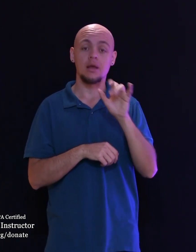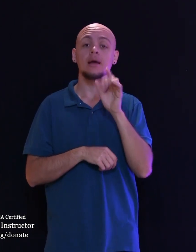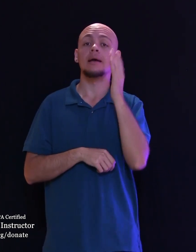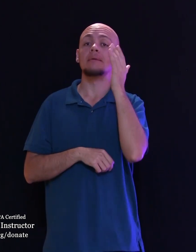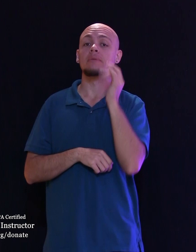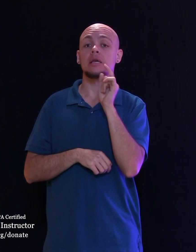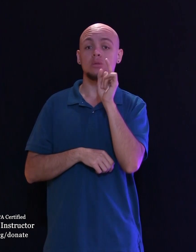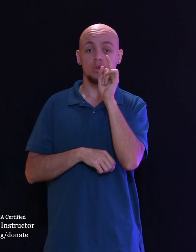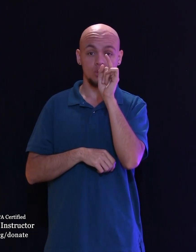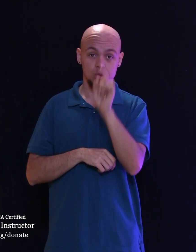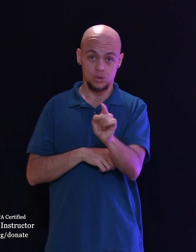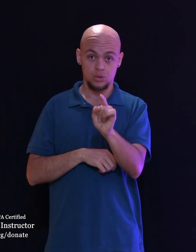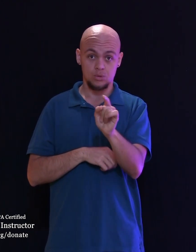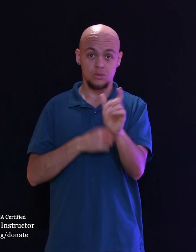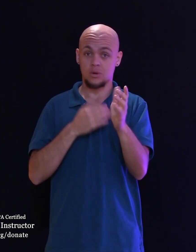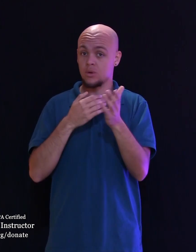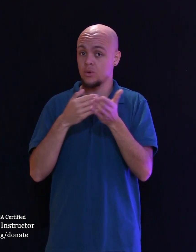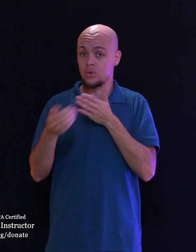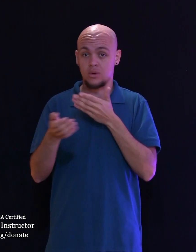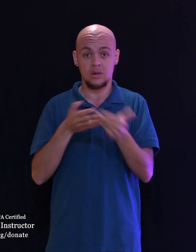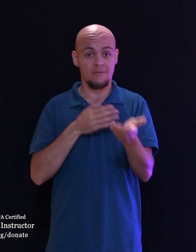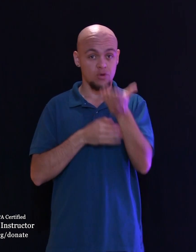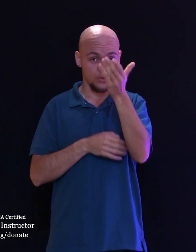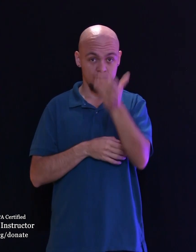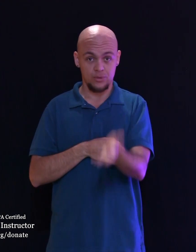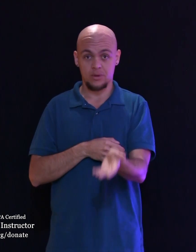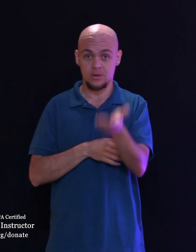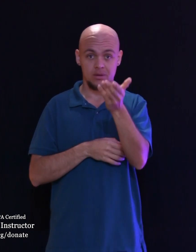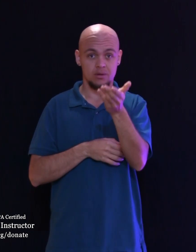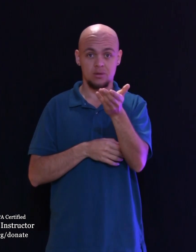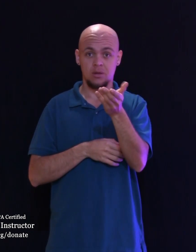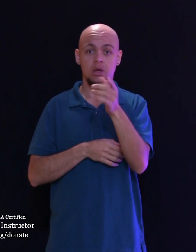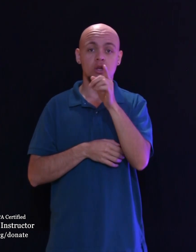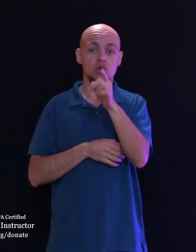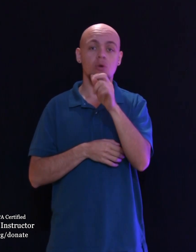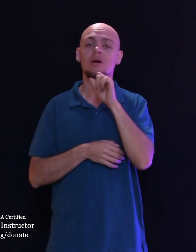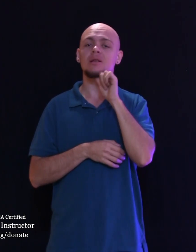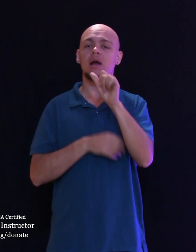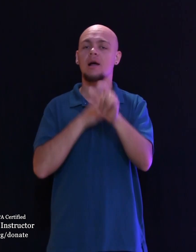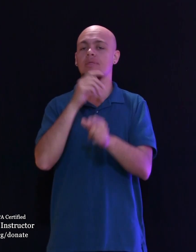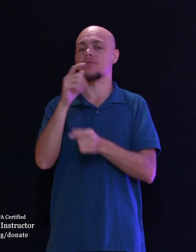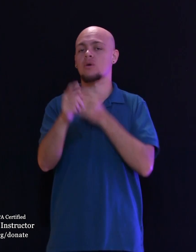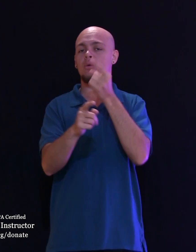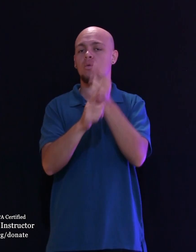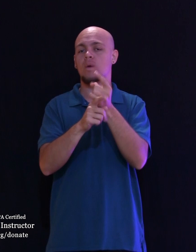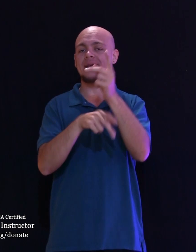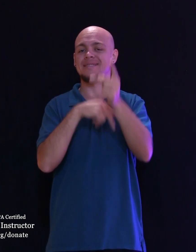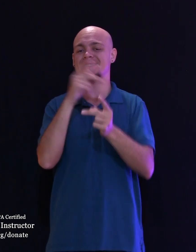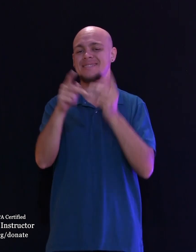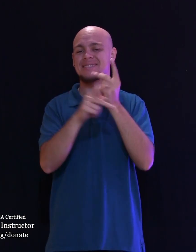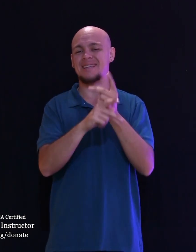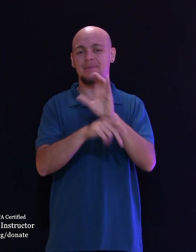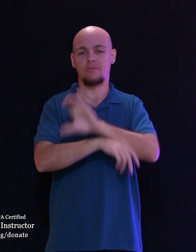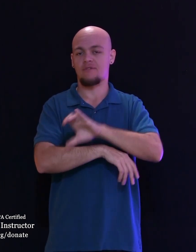why. Because you, whoever you are probably not the right kind of Christian.